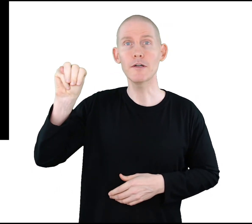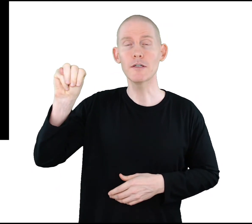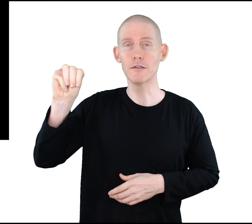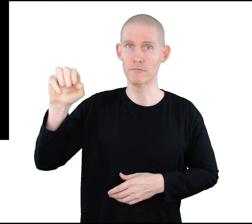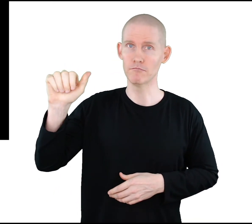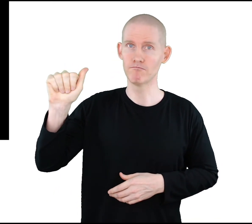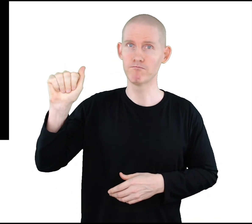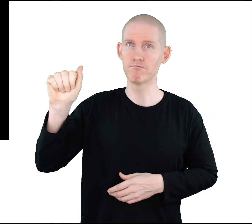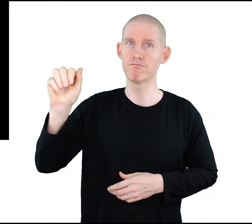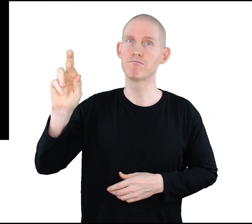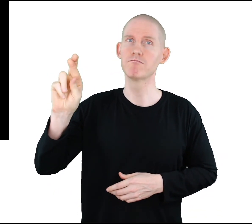Mark